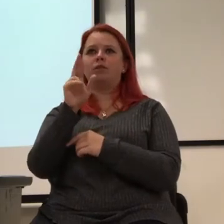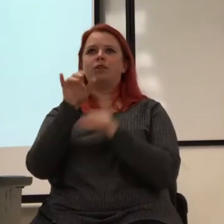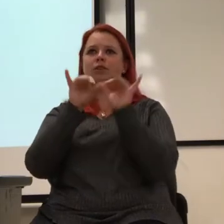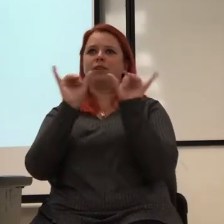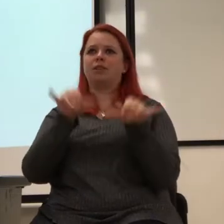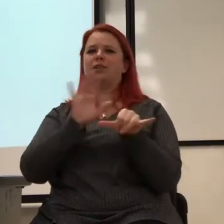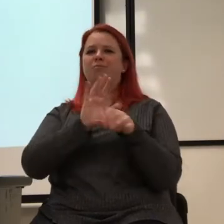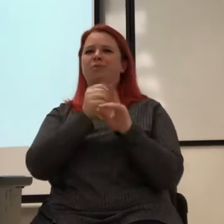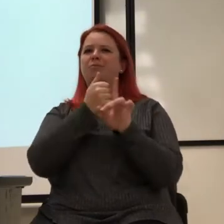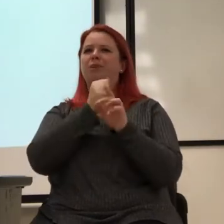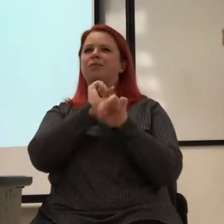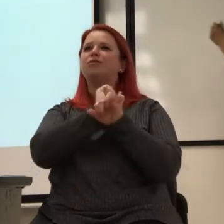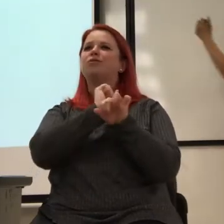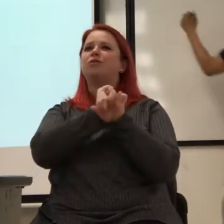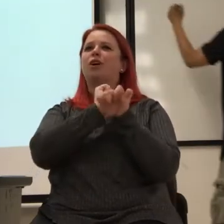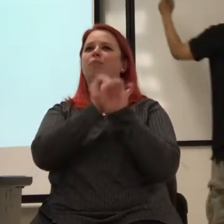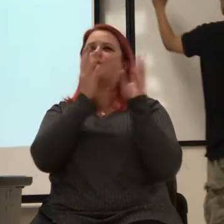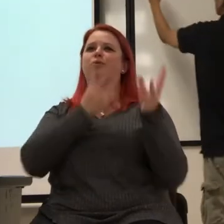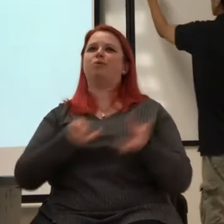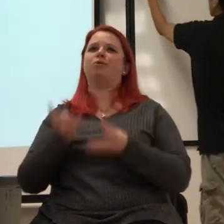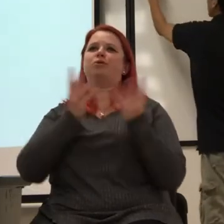blood.